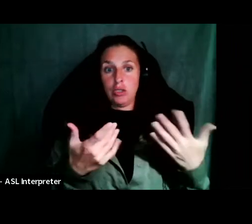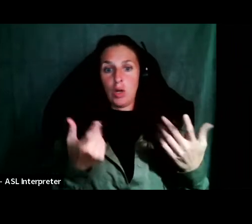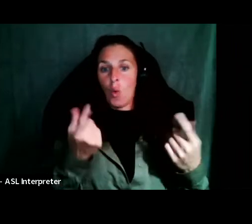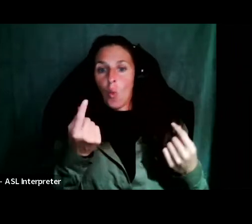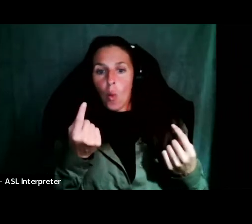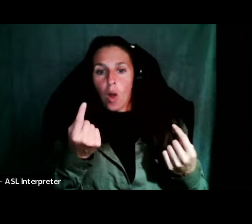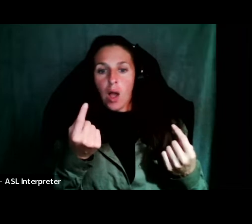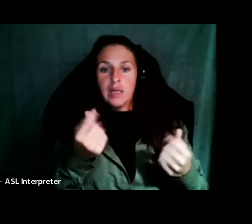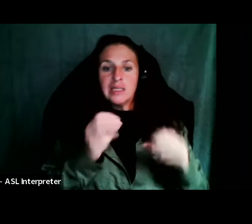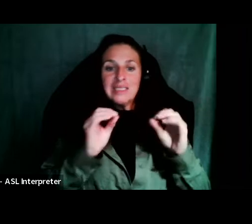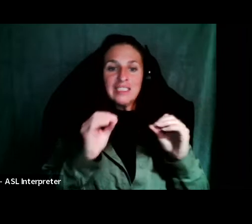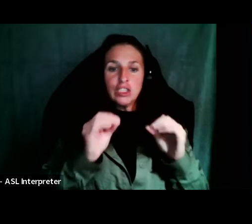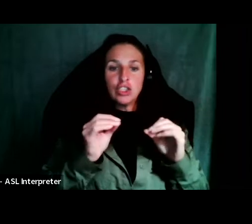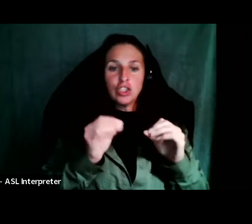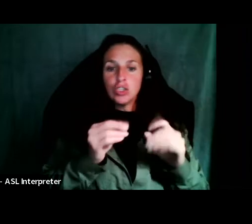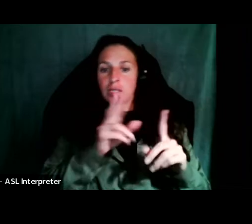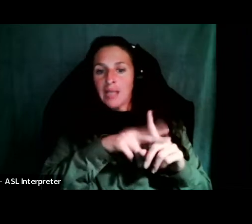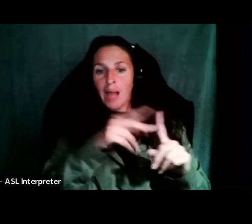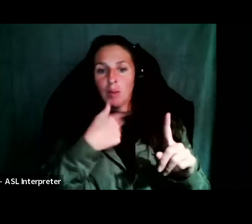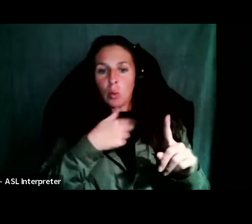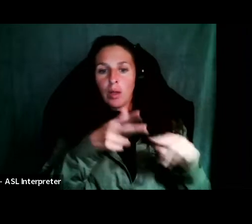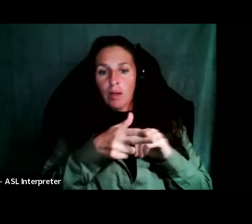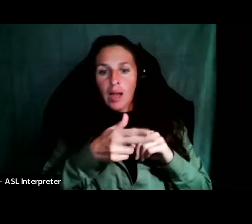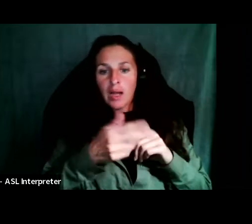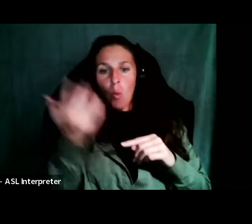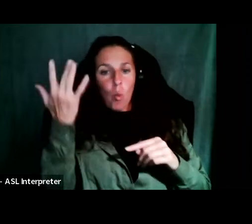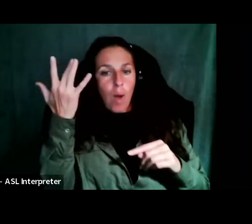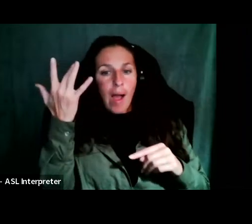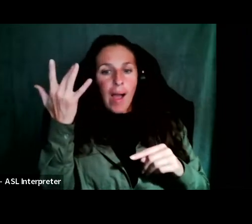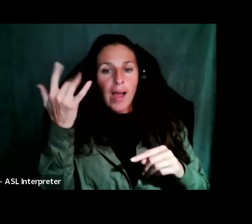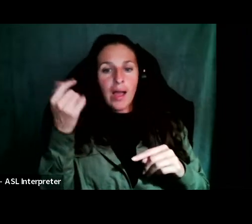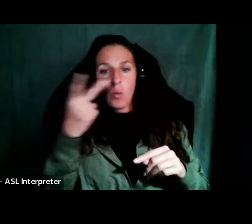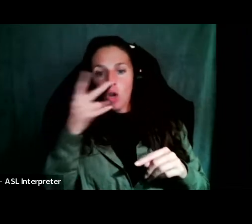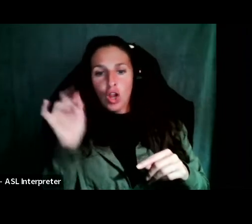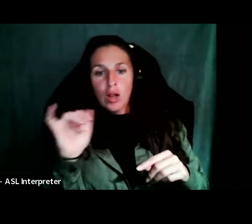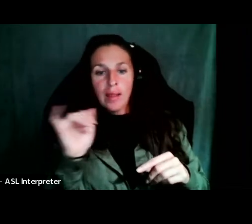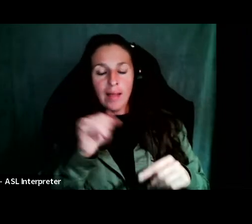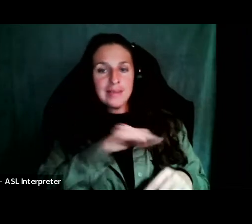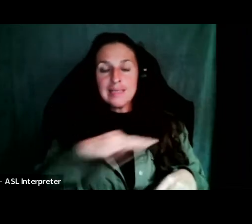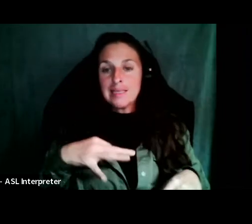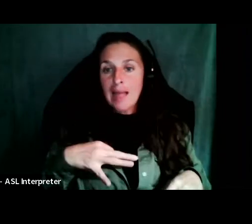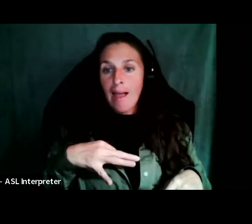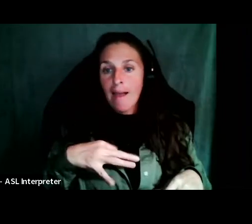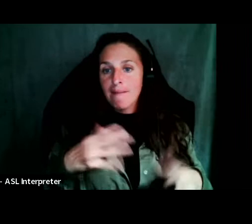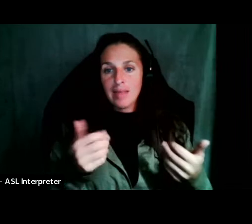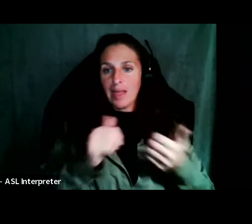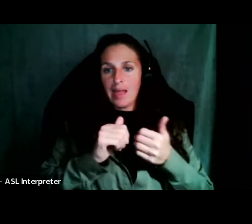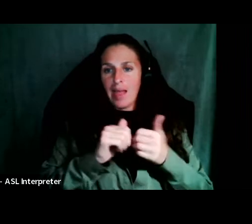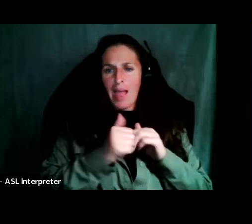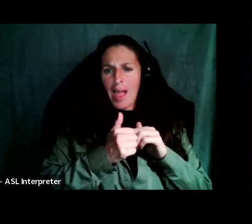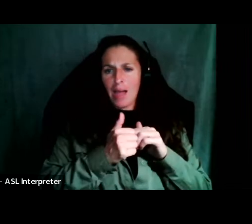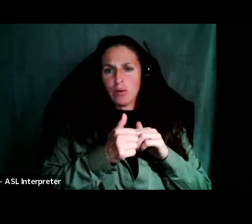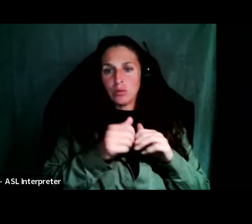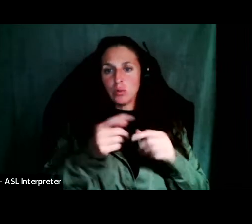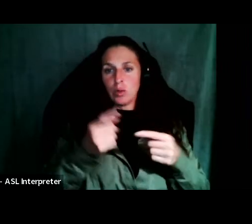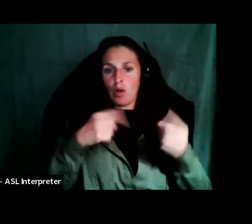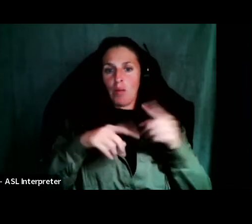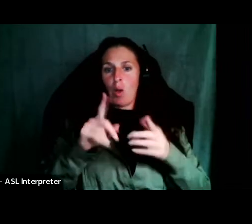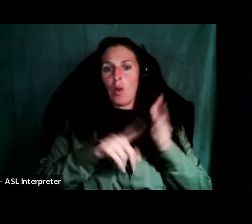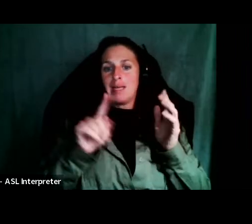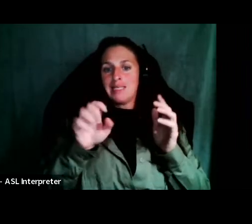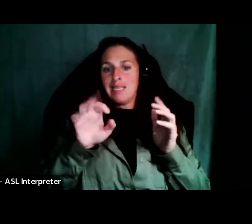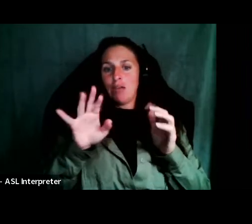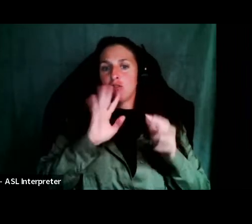cutting? Why? What does that really look like? Staffing, how does that kind of flip, going back to what Terry was talking about, like